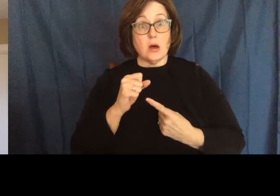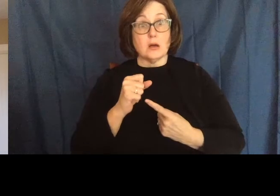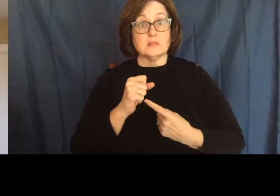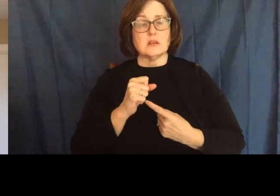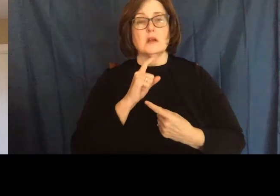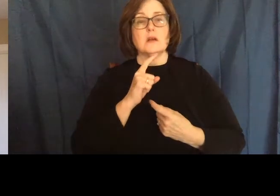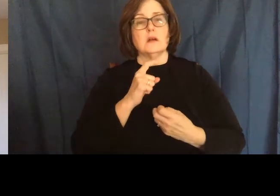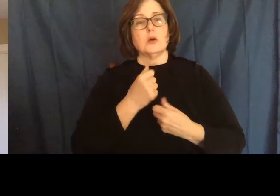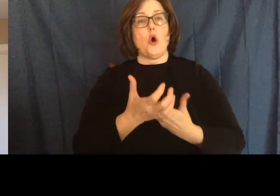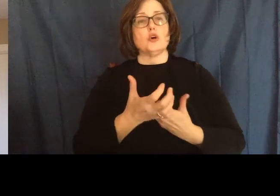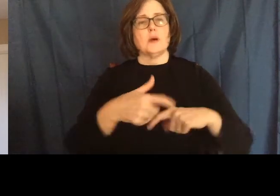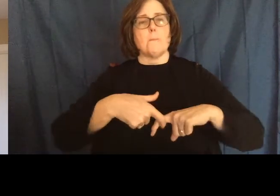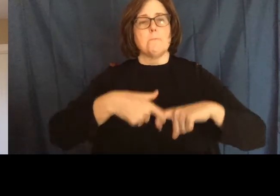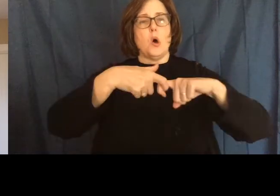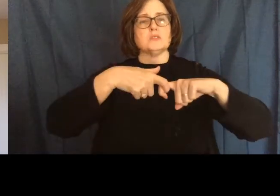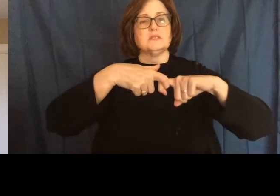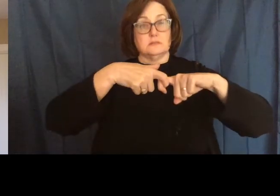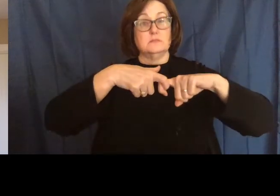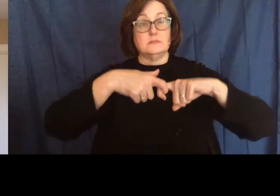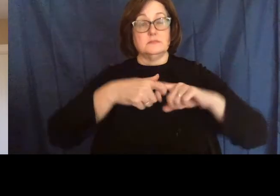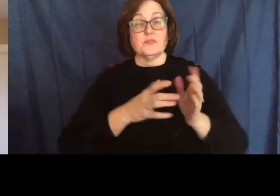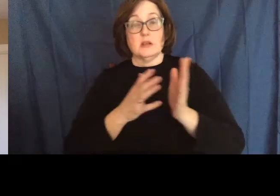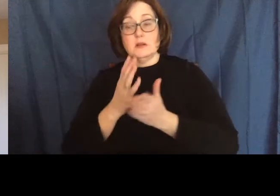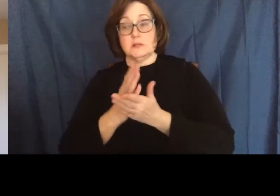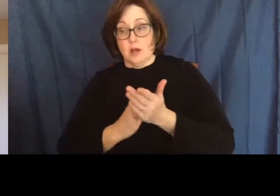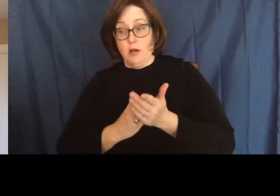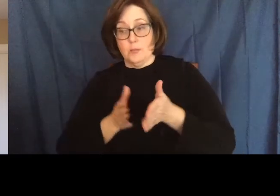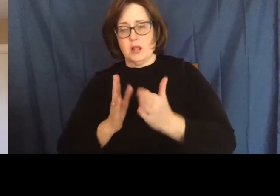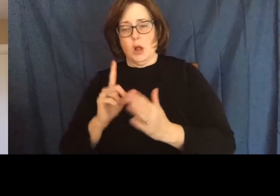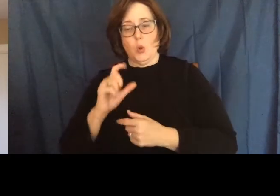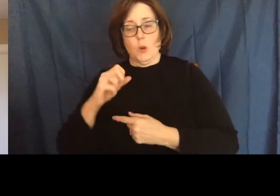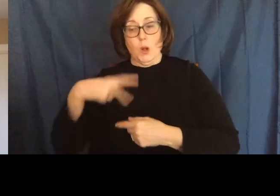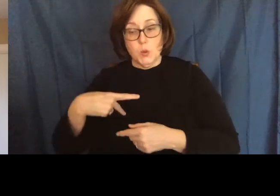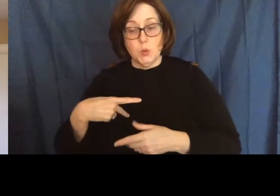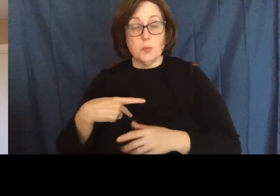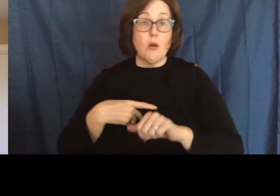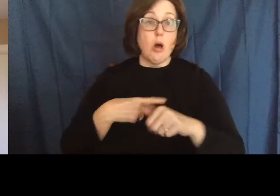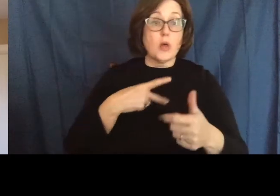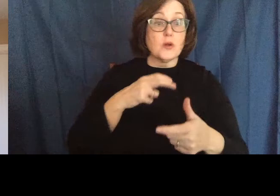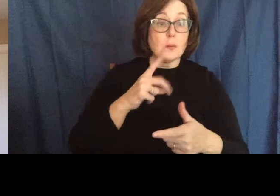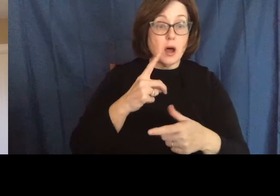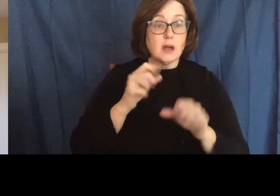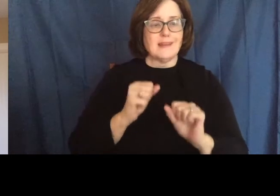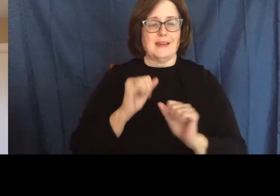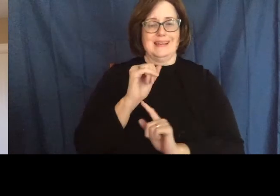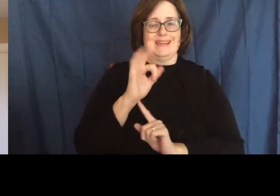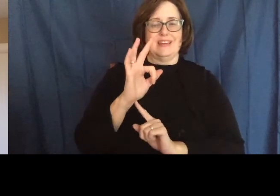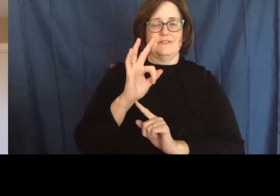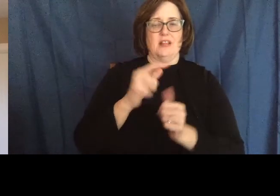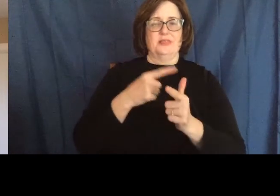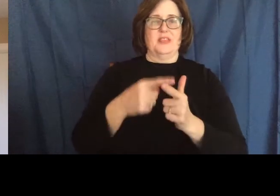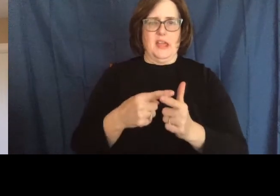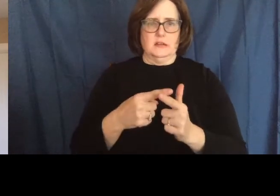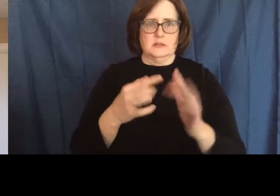that will allow you to do a loop. There are pods that will do an if-then scenario. There are constant and variable plugs.